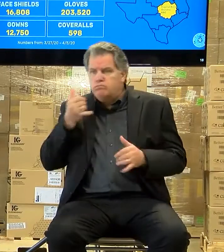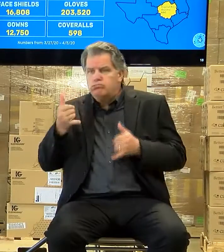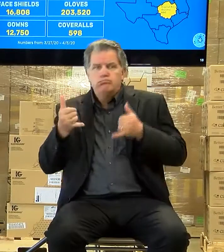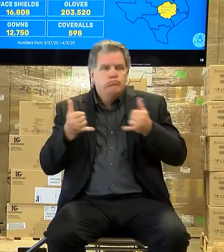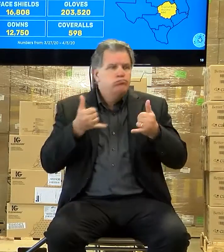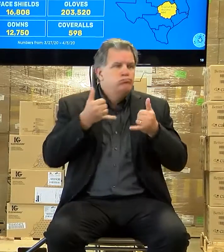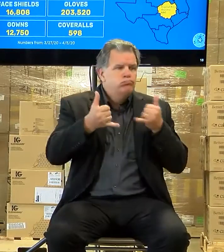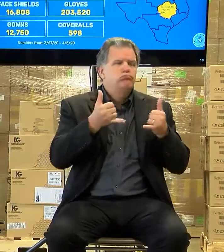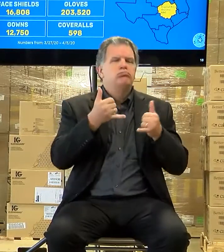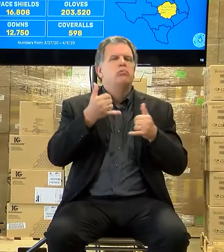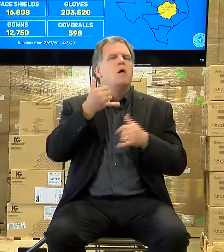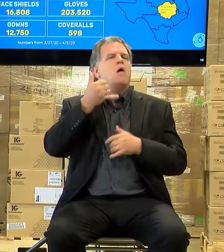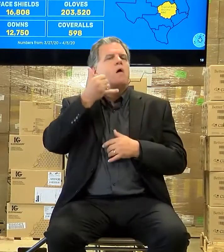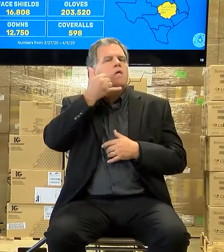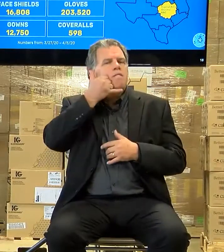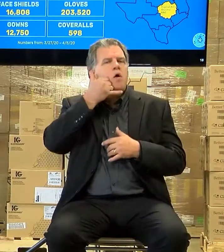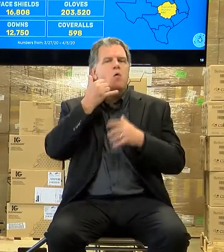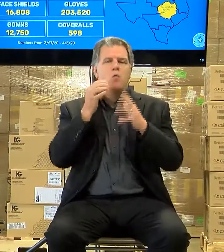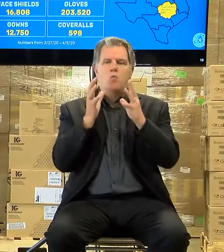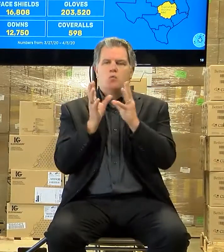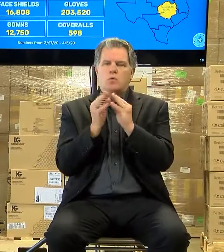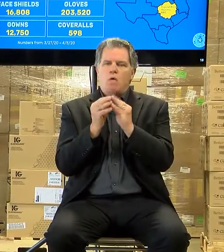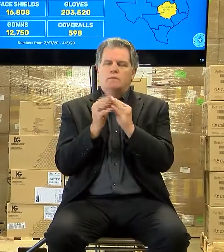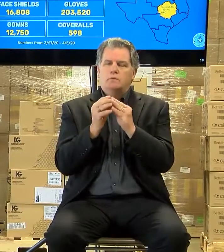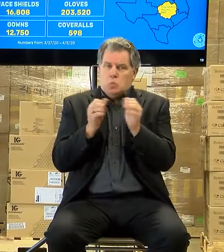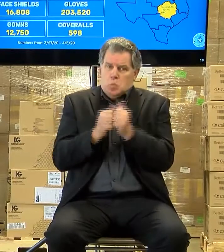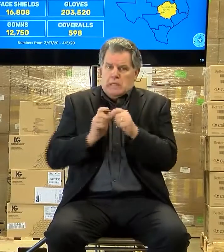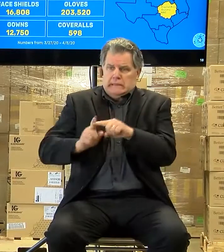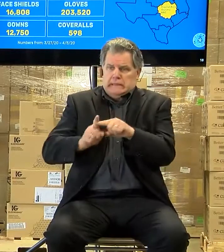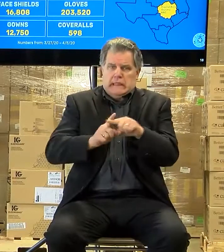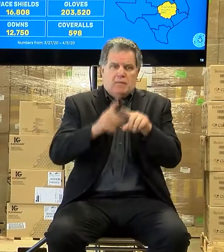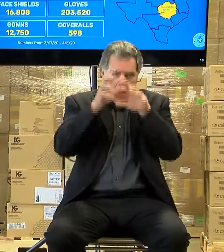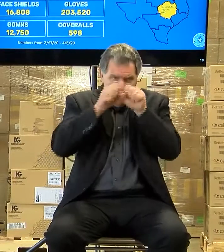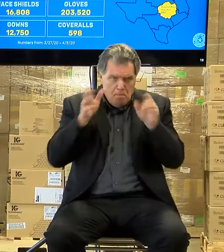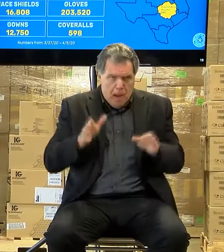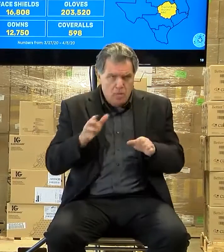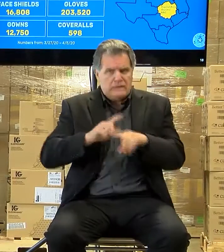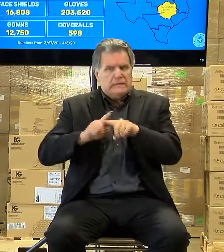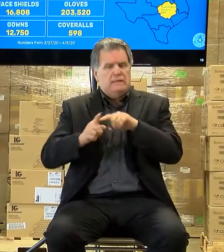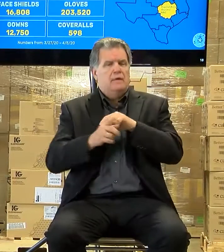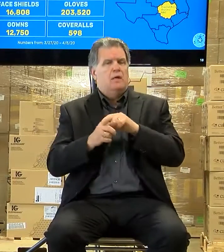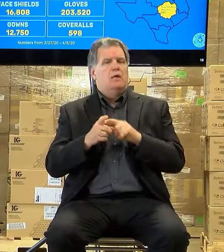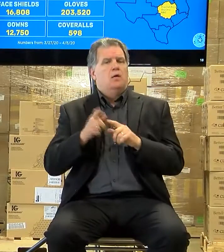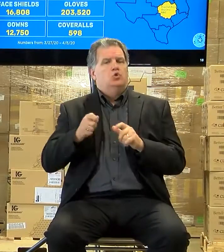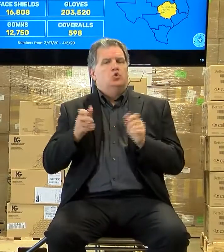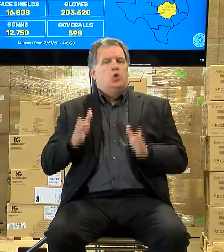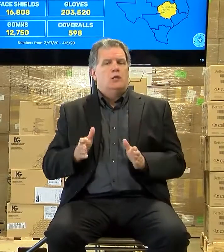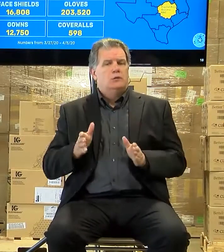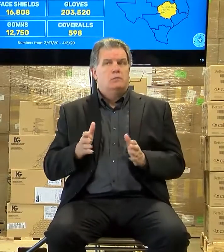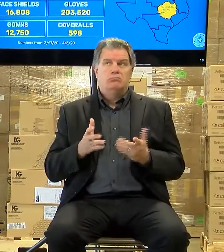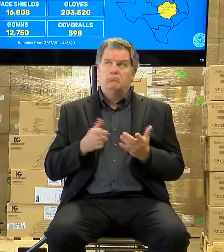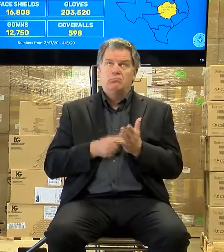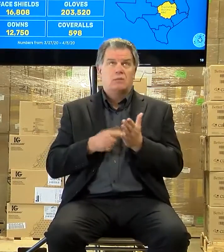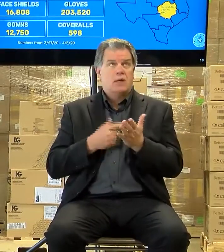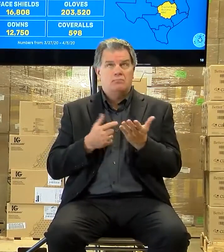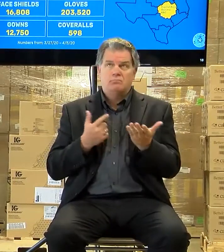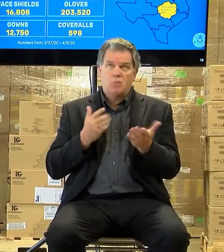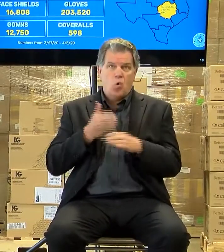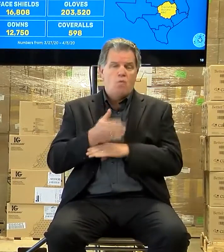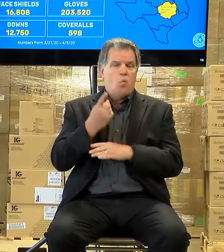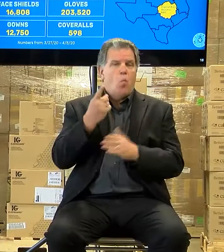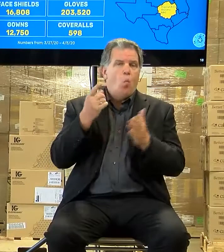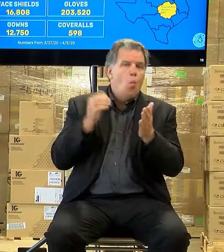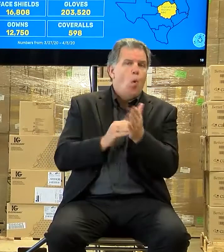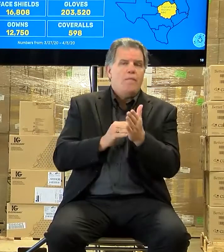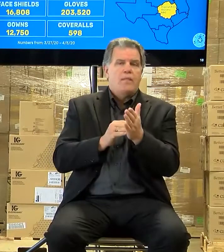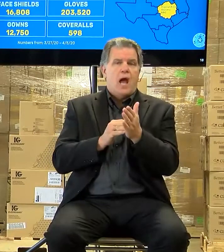town hall conferences for mayors and county judges. There have been often at least 1,000 local elected